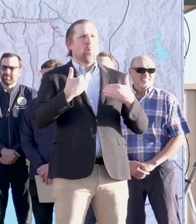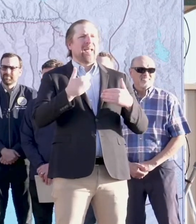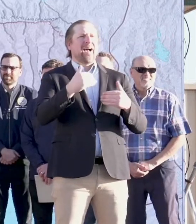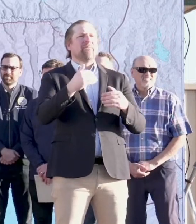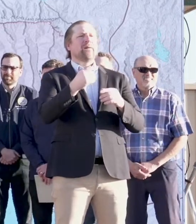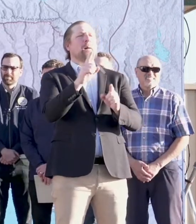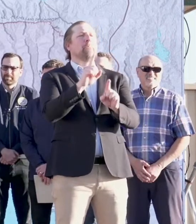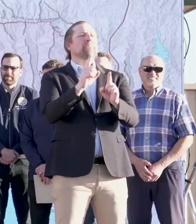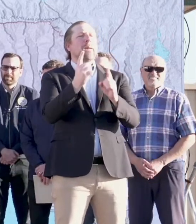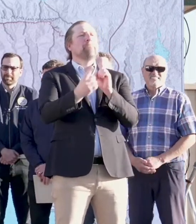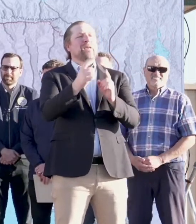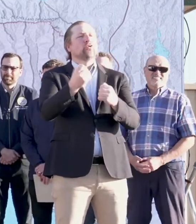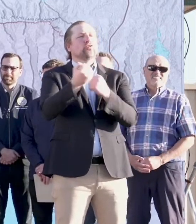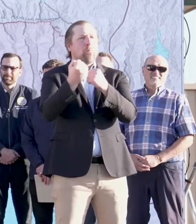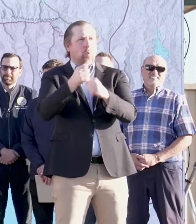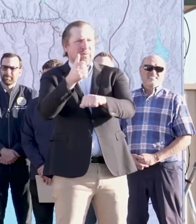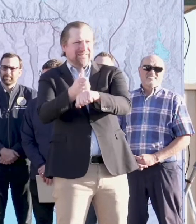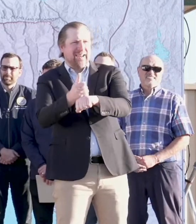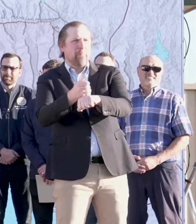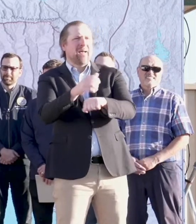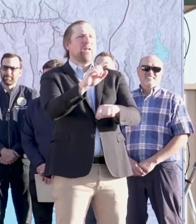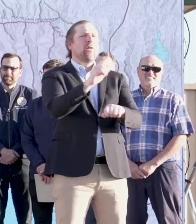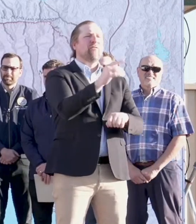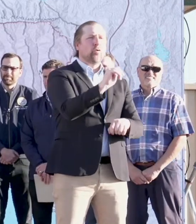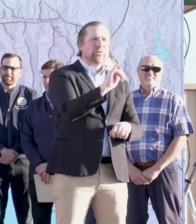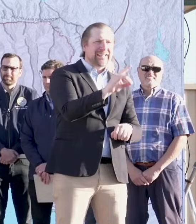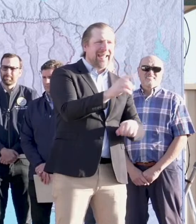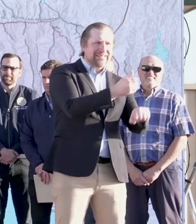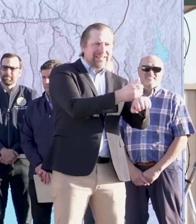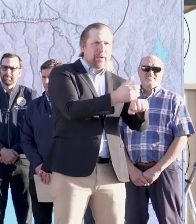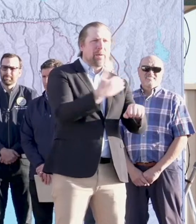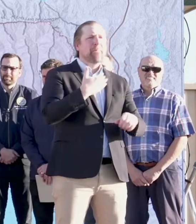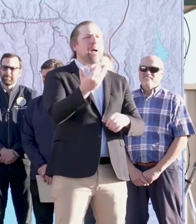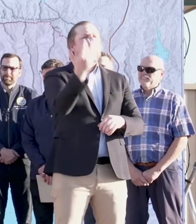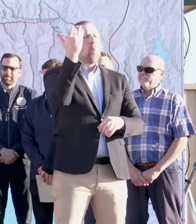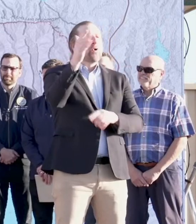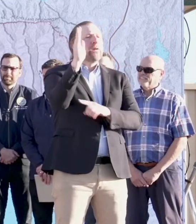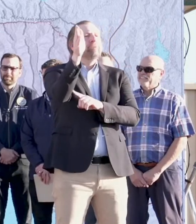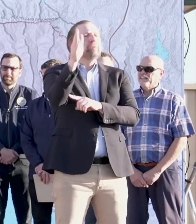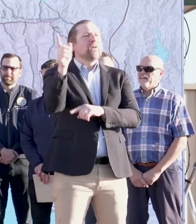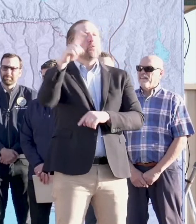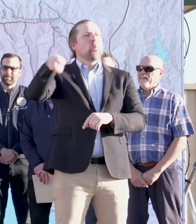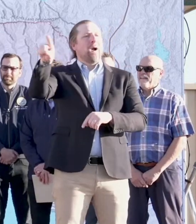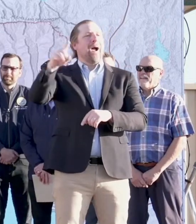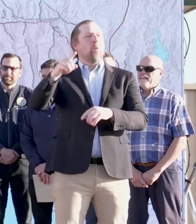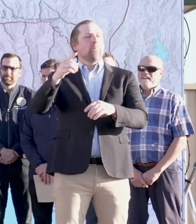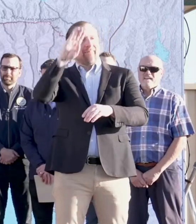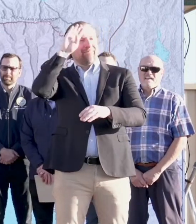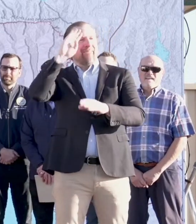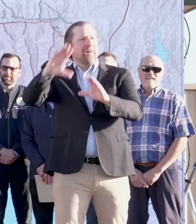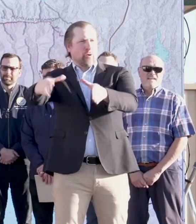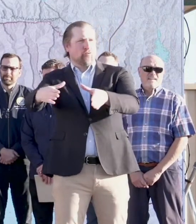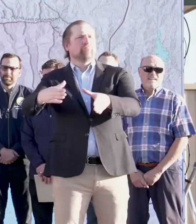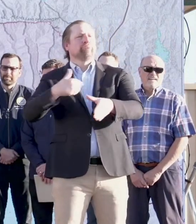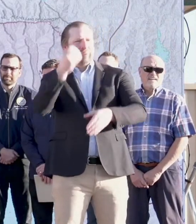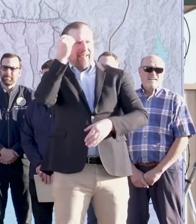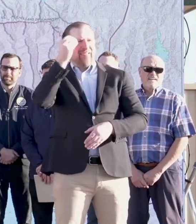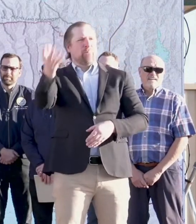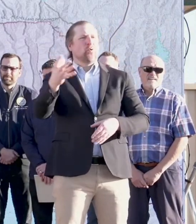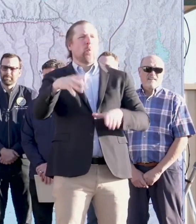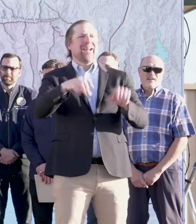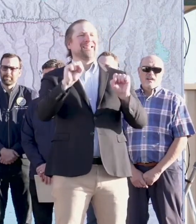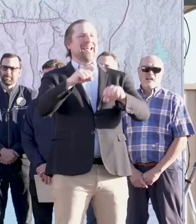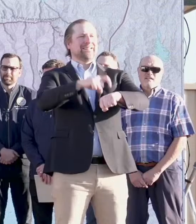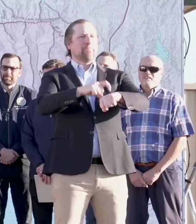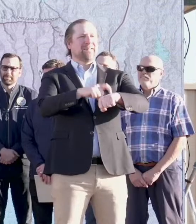set up. We also have first aid. And in my morning briefing to the troops out there, what I told them is to take some